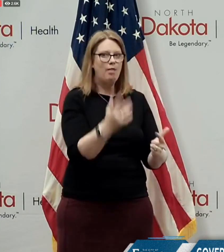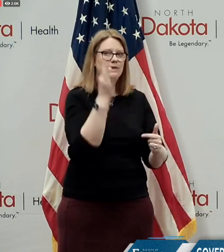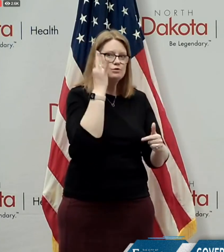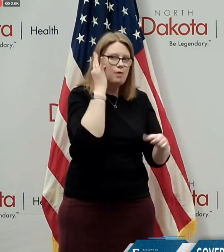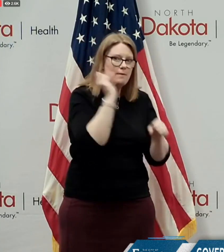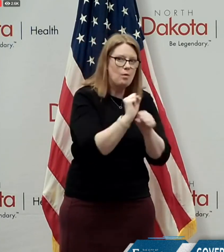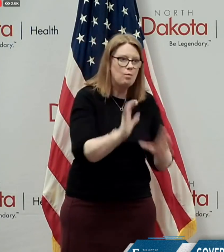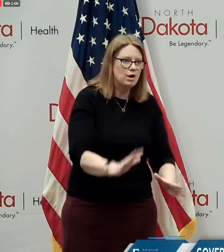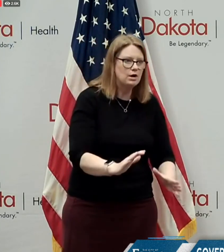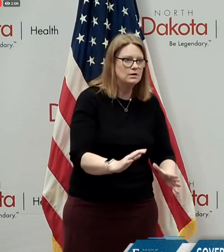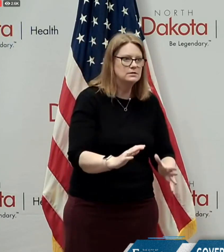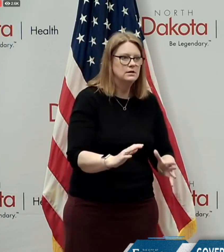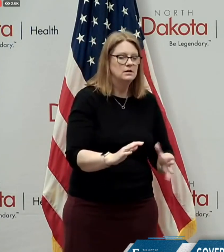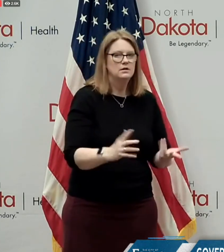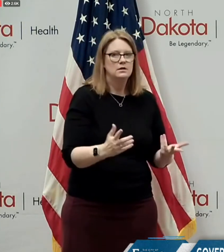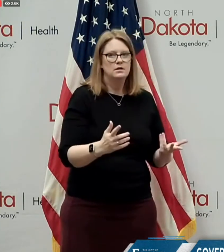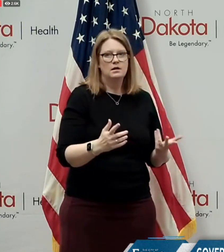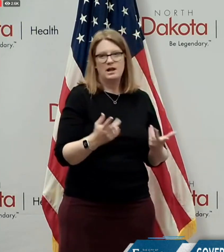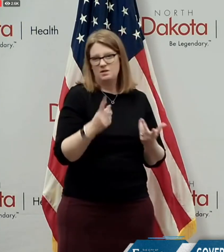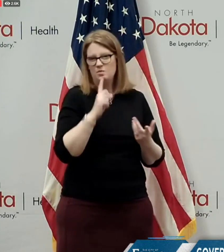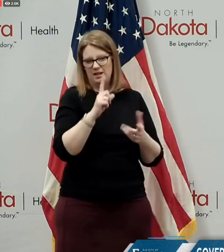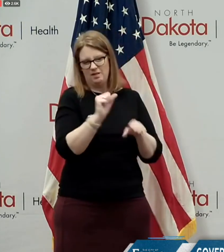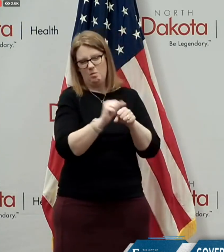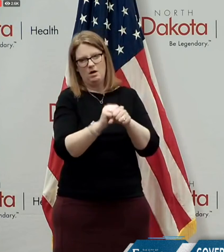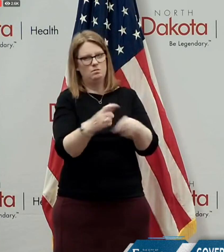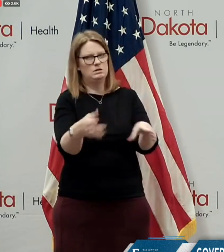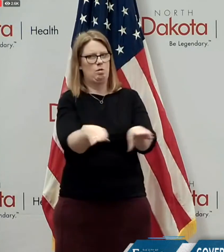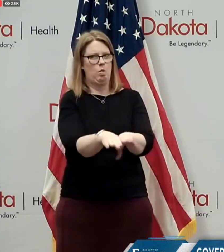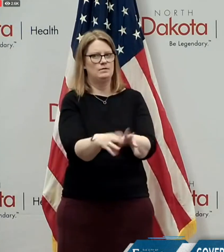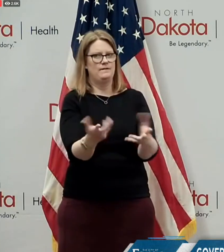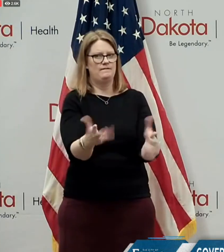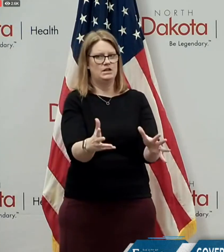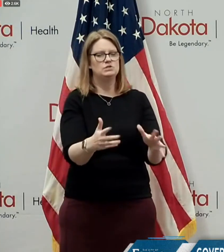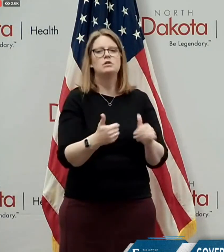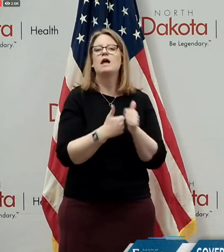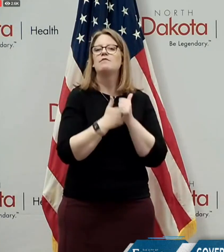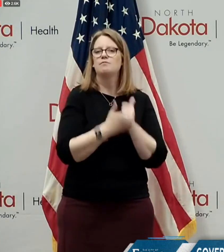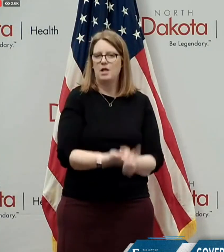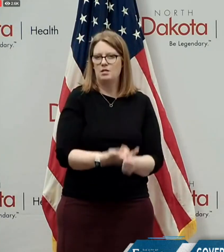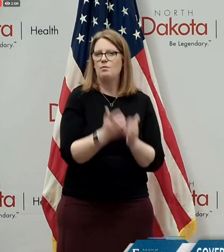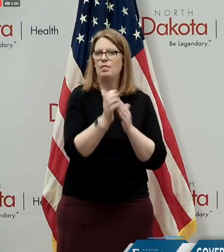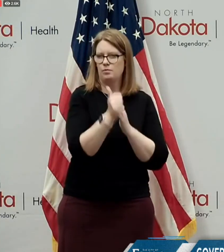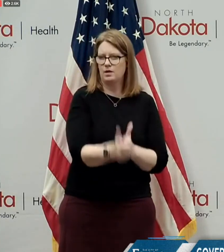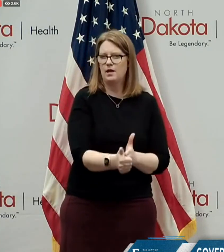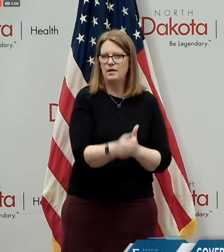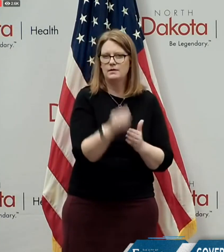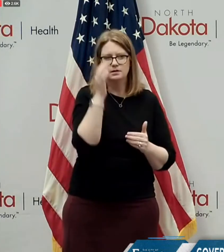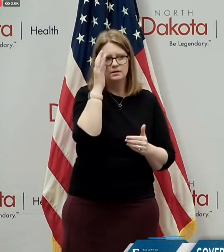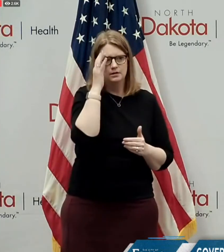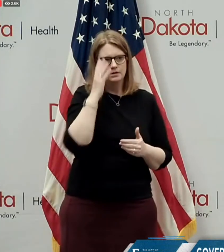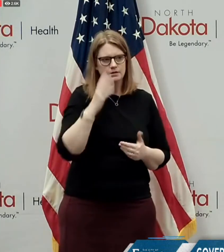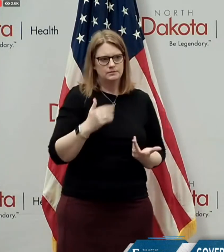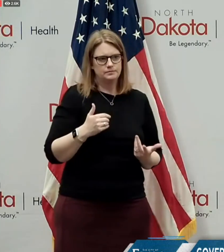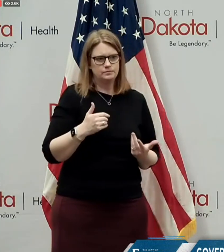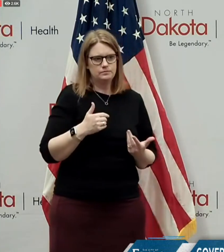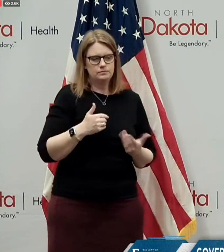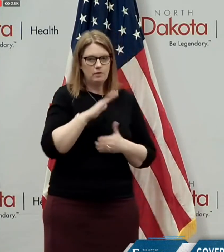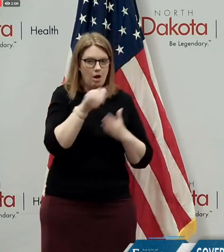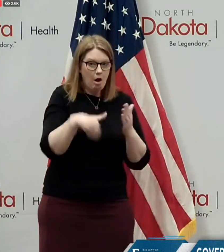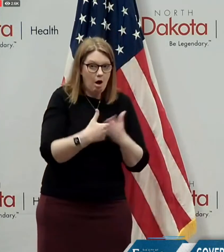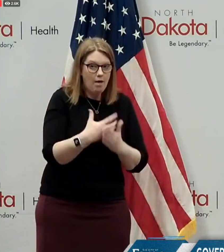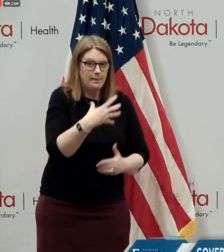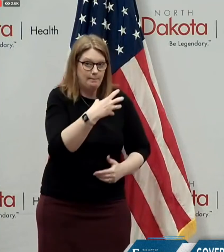and by then we had already shut down the working part of it, and just following along the guides there. We invited all the